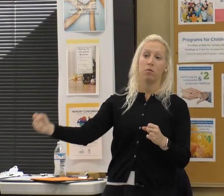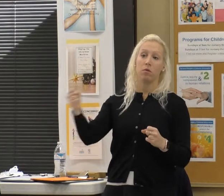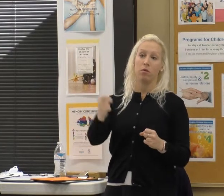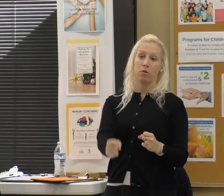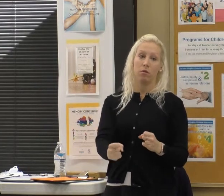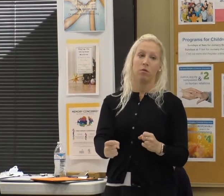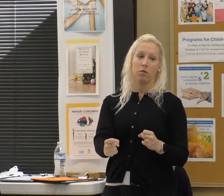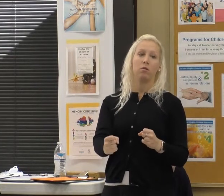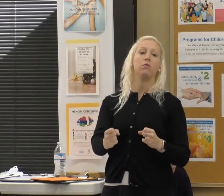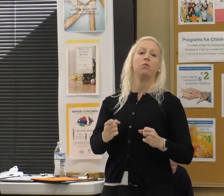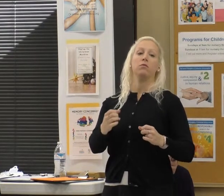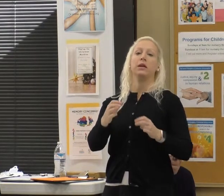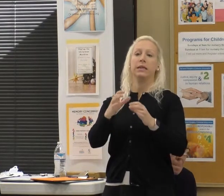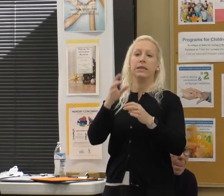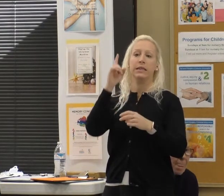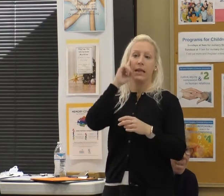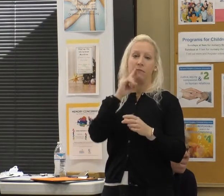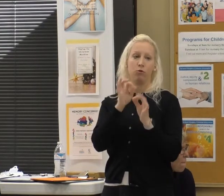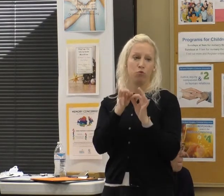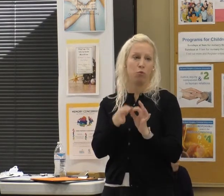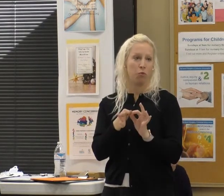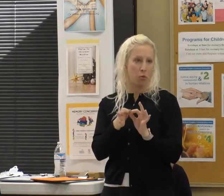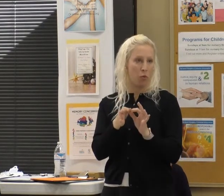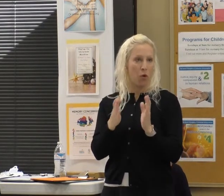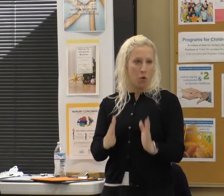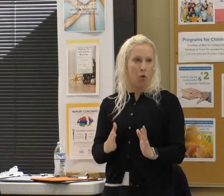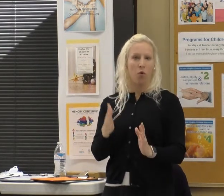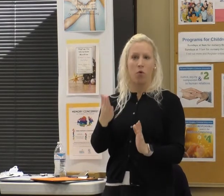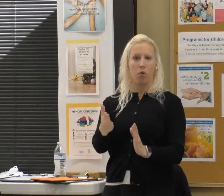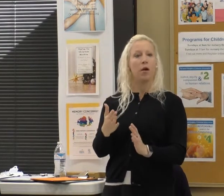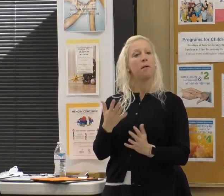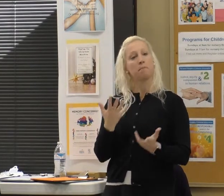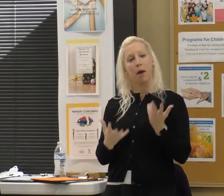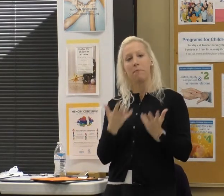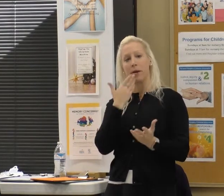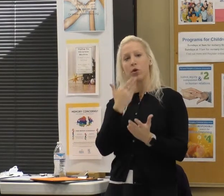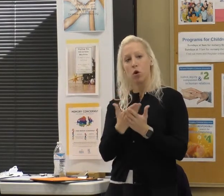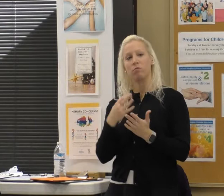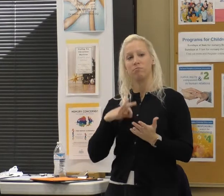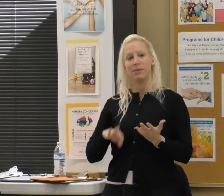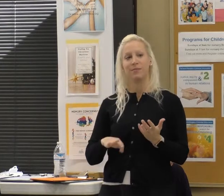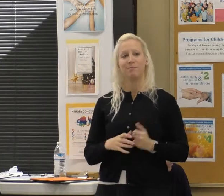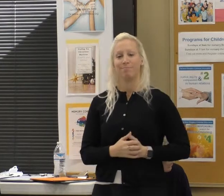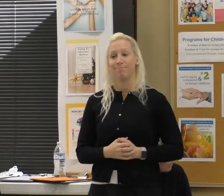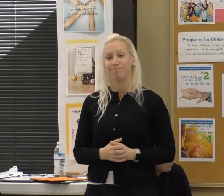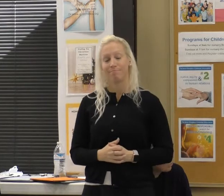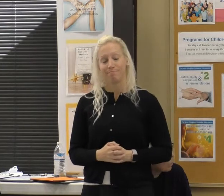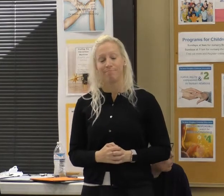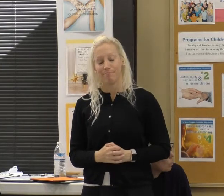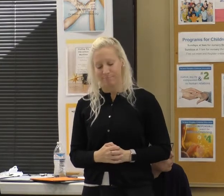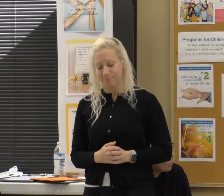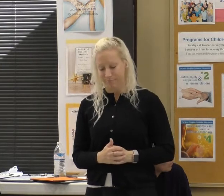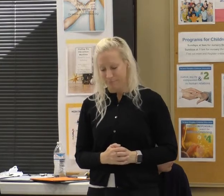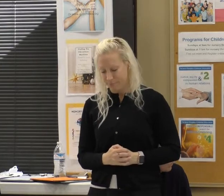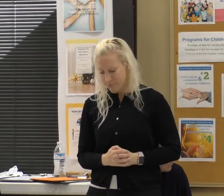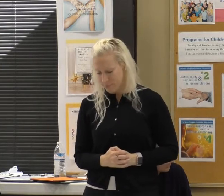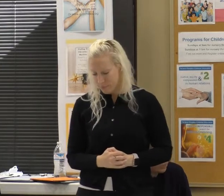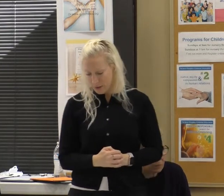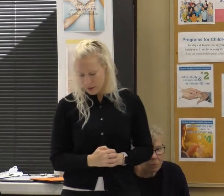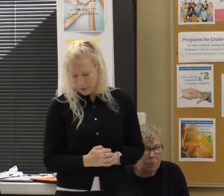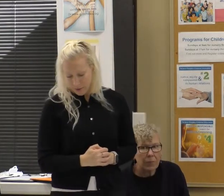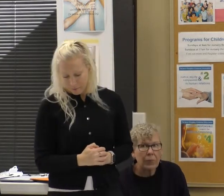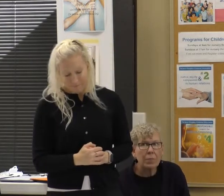Another environment in which a deaf interpreter is very beneficial is in mental health circumstances. That is